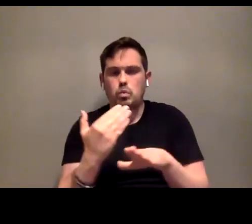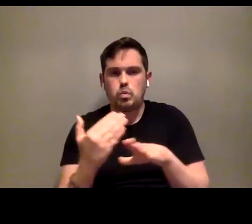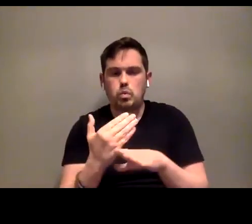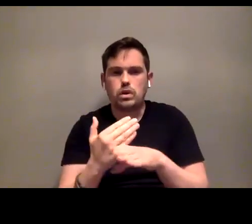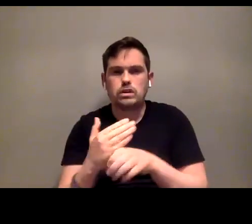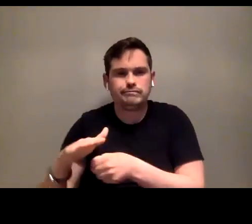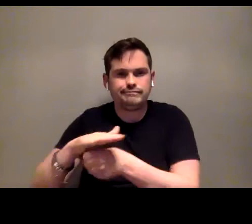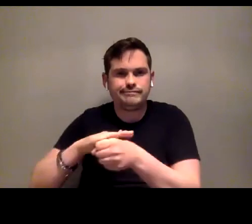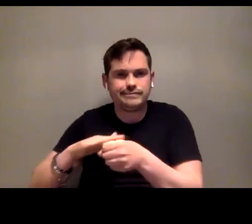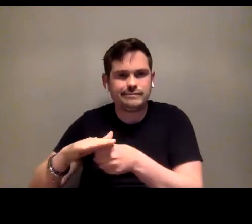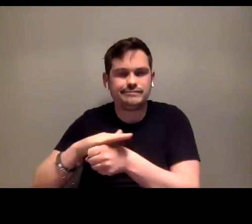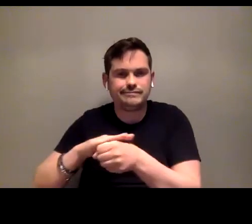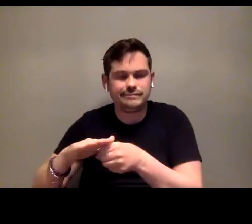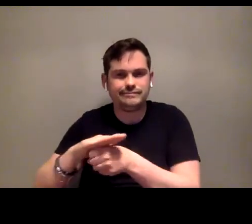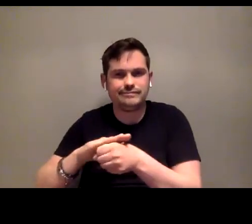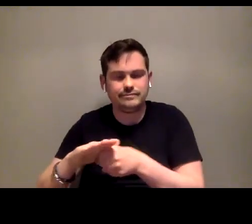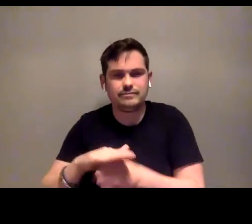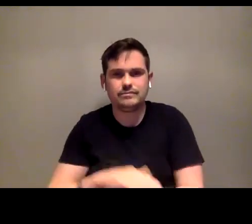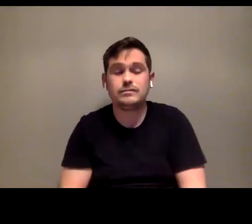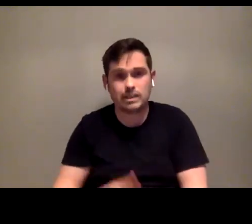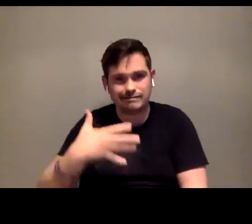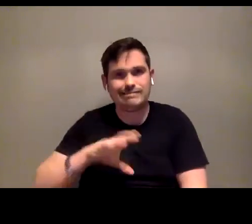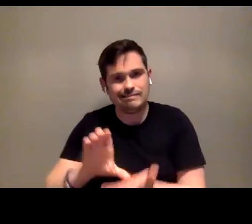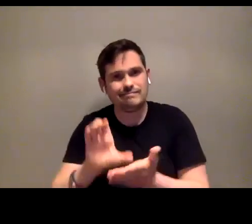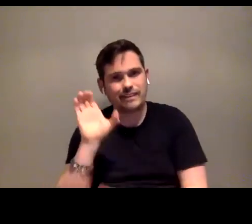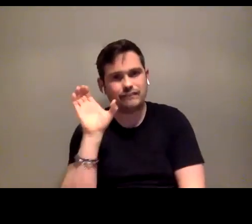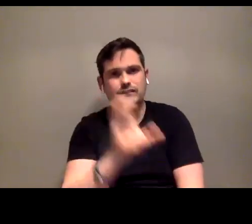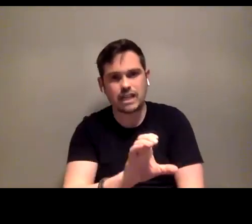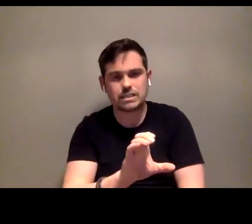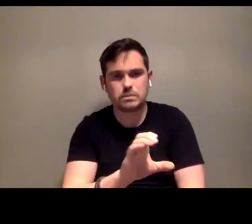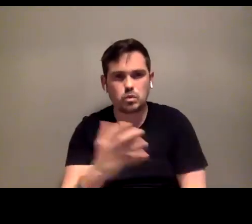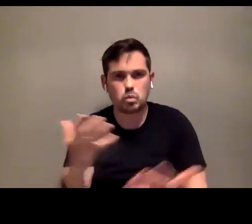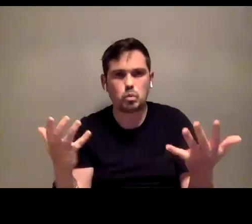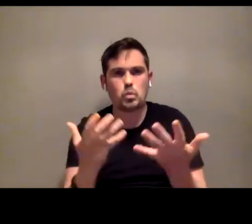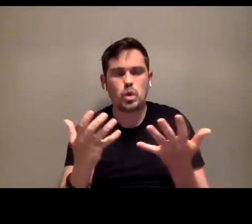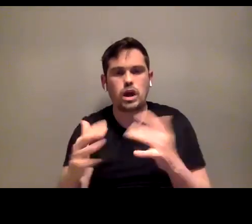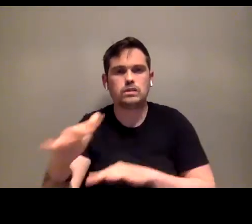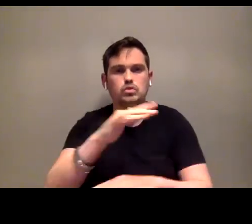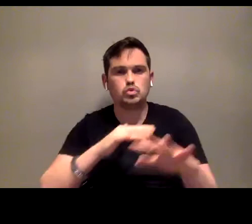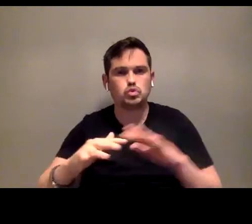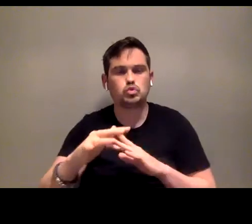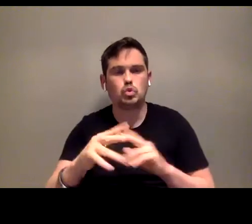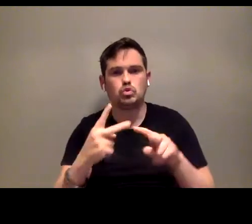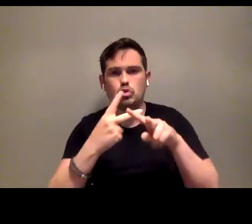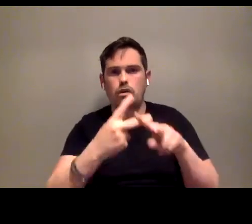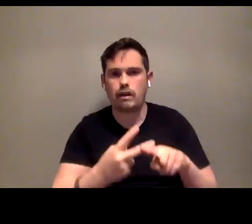Desperately needed investment in the social care sector and the health service, as we heard, were both